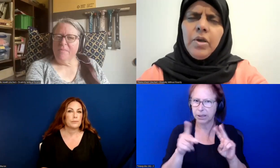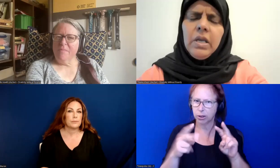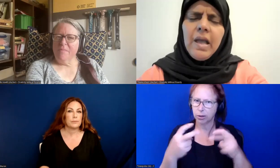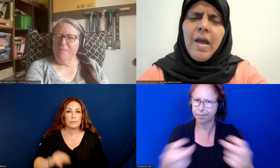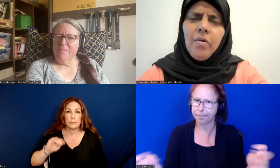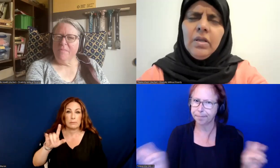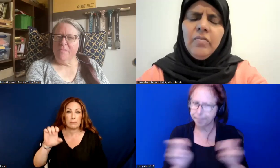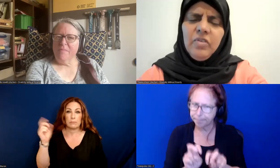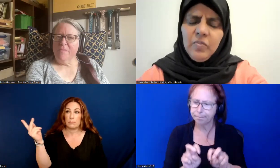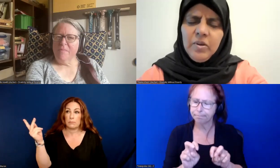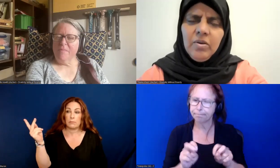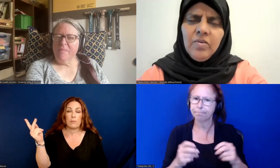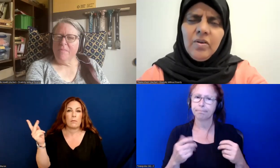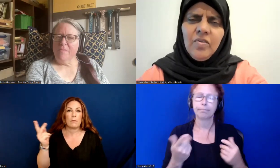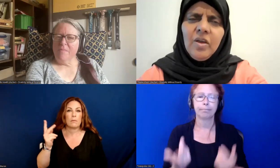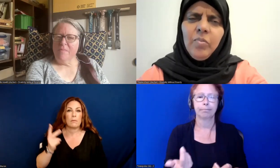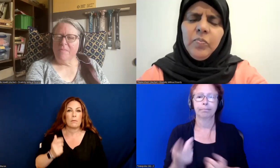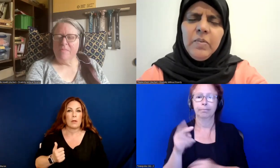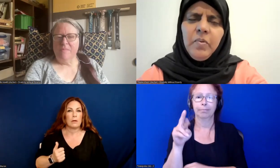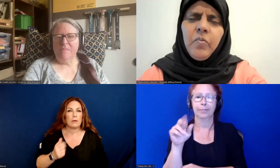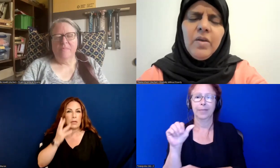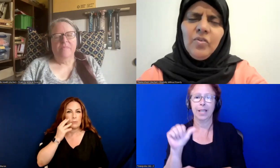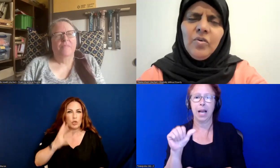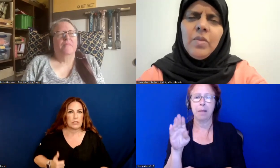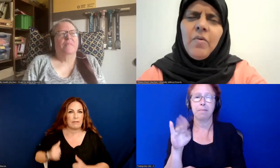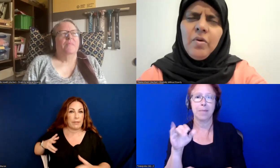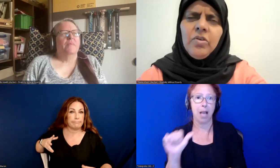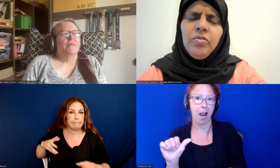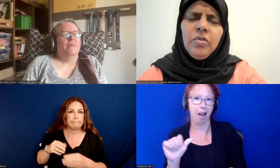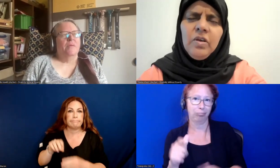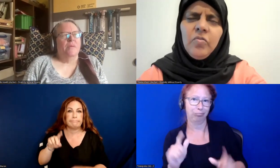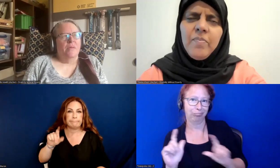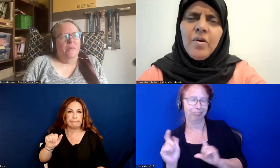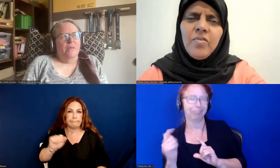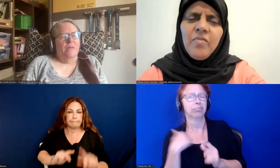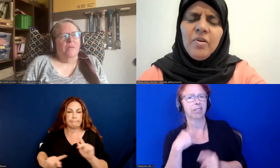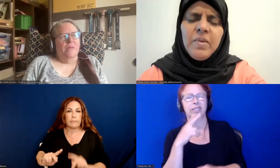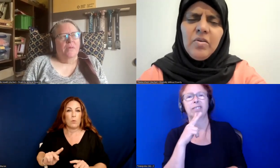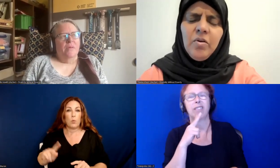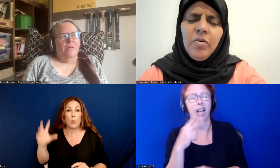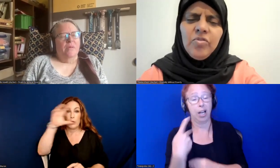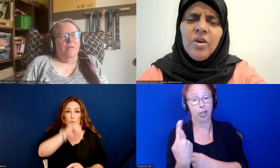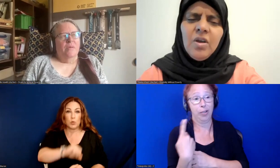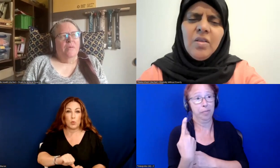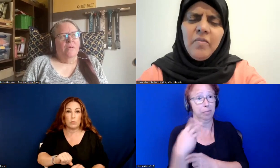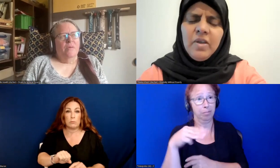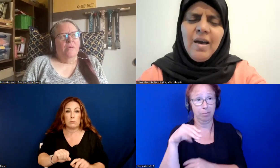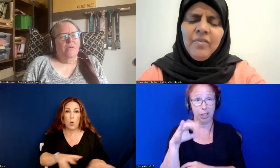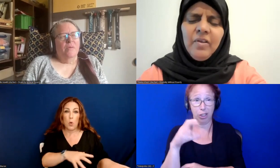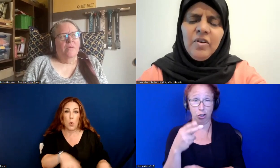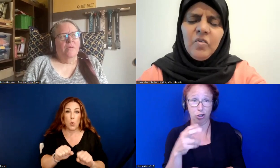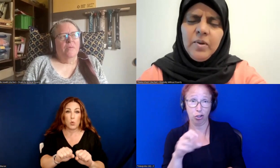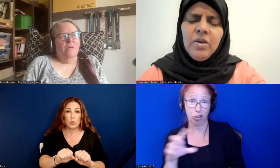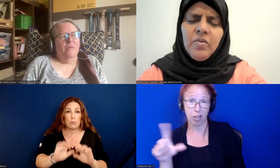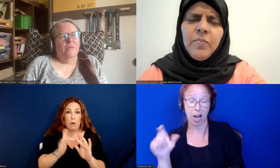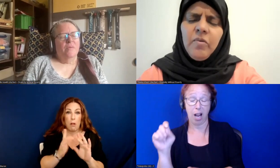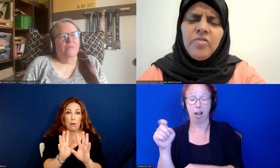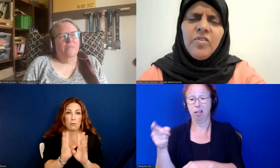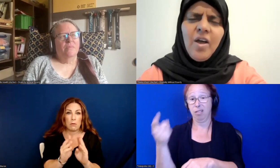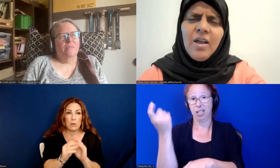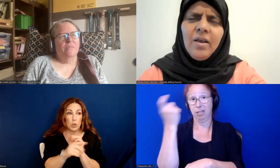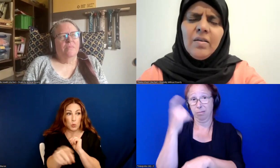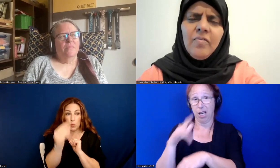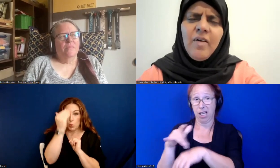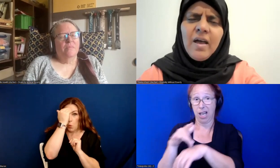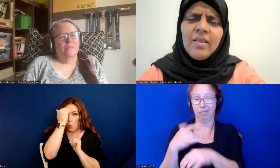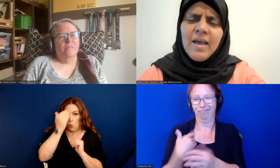and I are bringing our lived experience as disabled people. We assume that when we do these webinars, everybody knows that we have lived experience, but we're